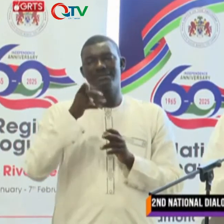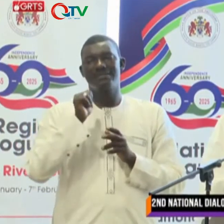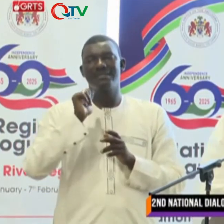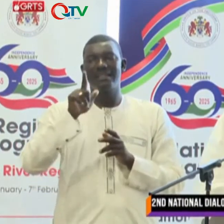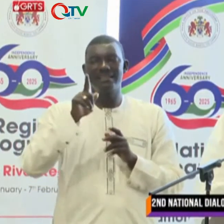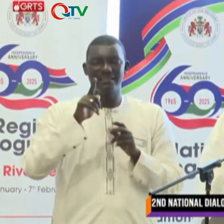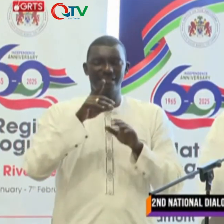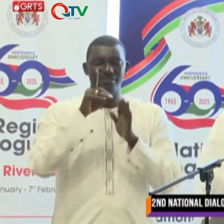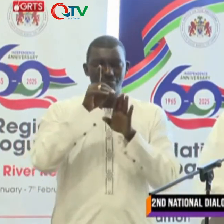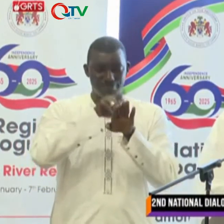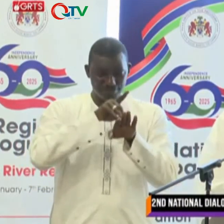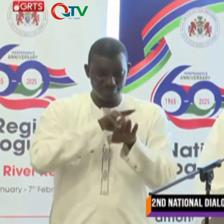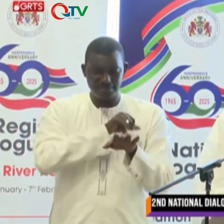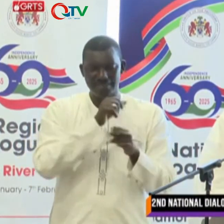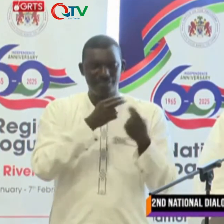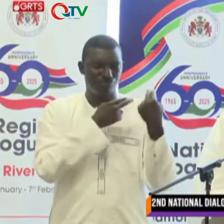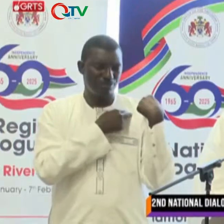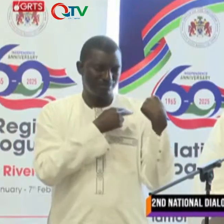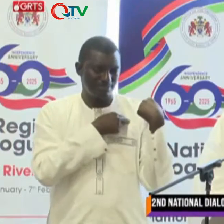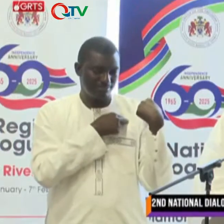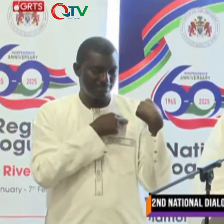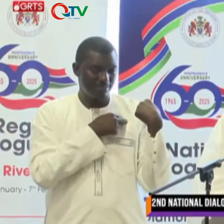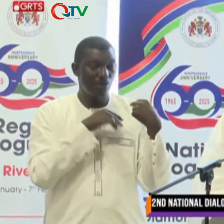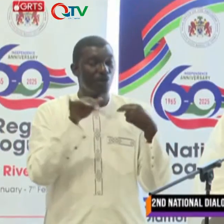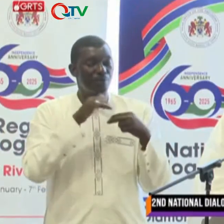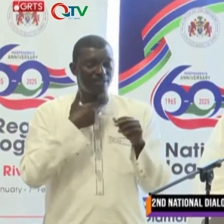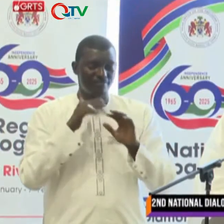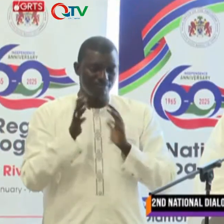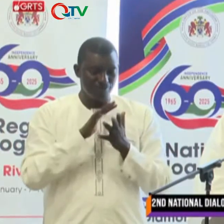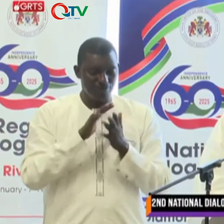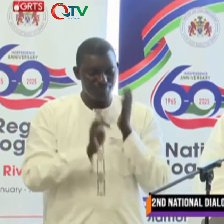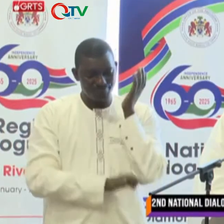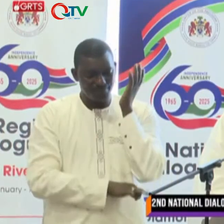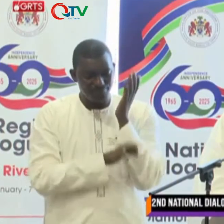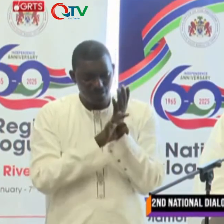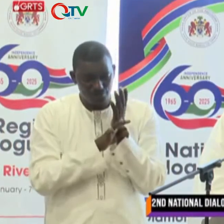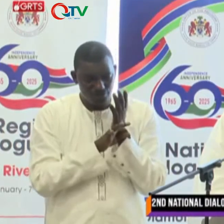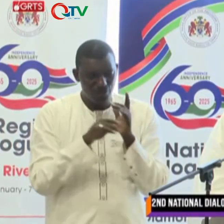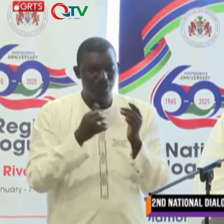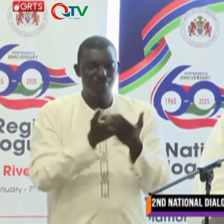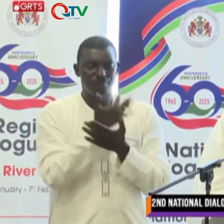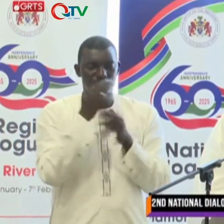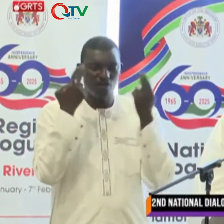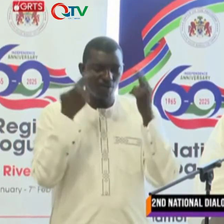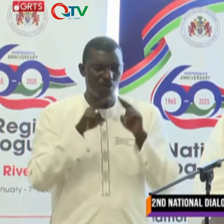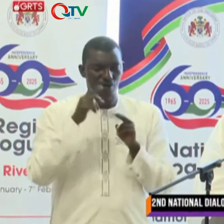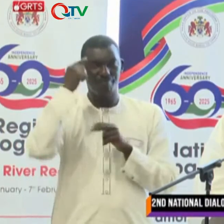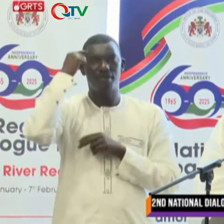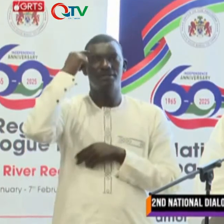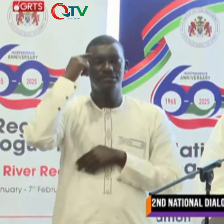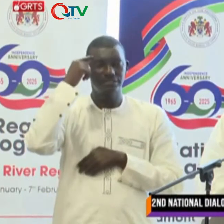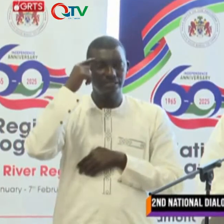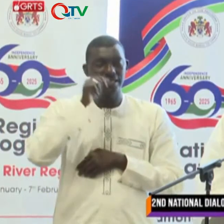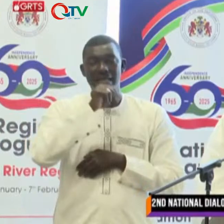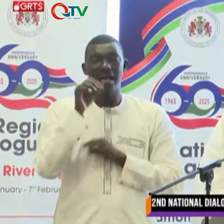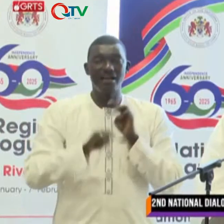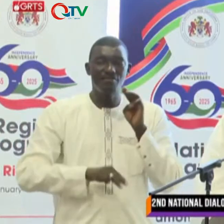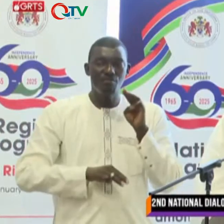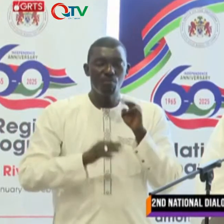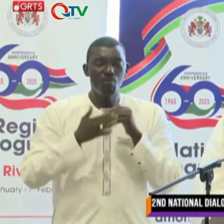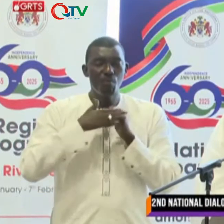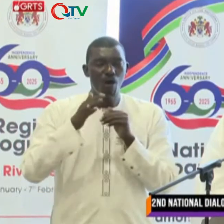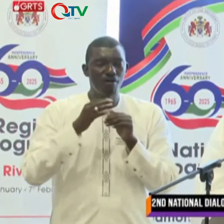of liability and responsibility, which have become the foundation of the common law of torts, and more